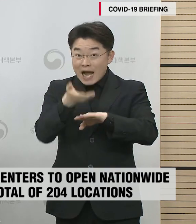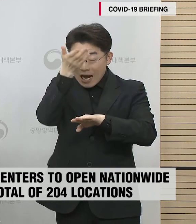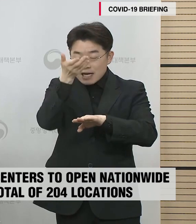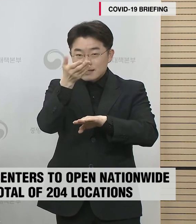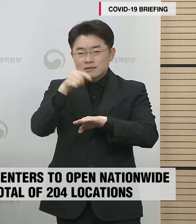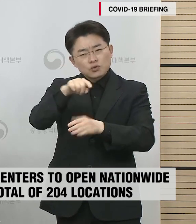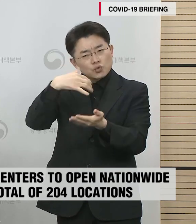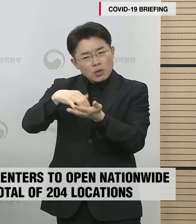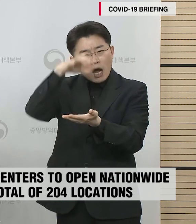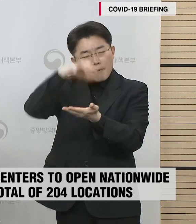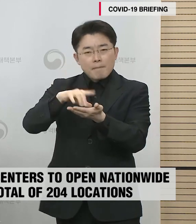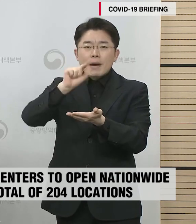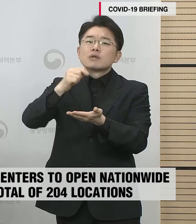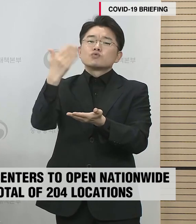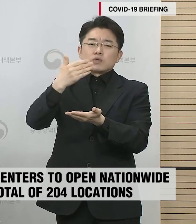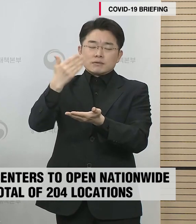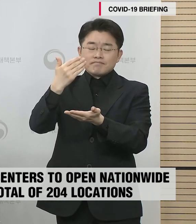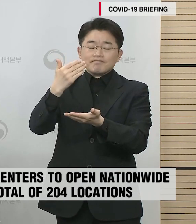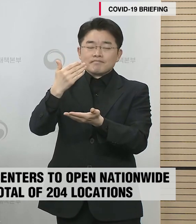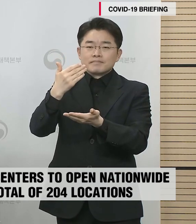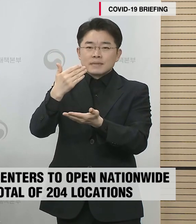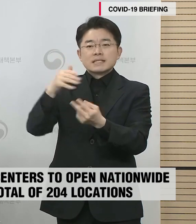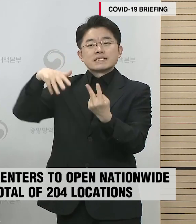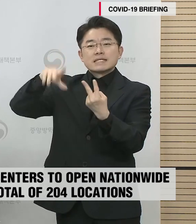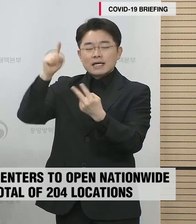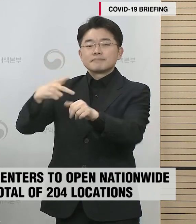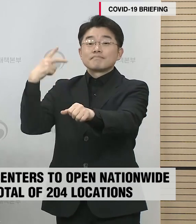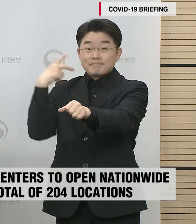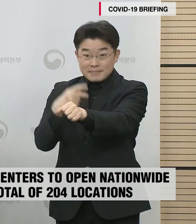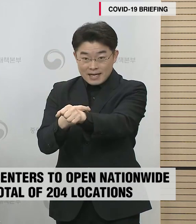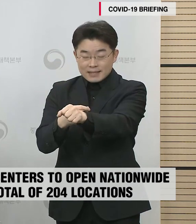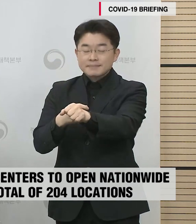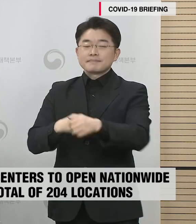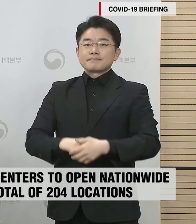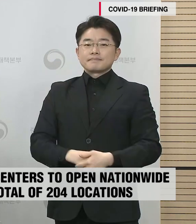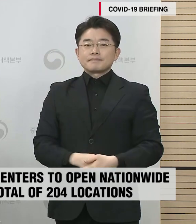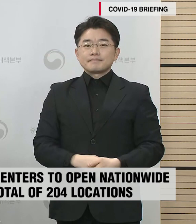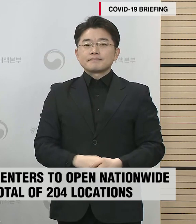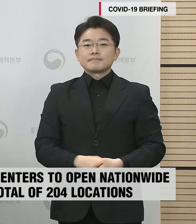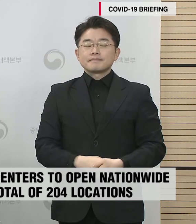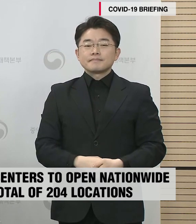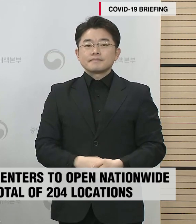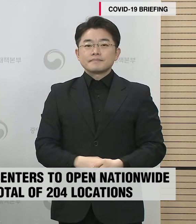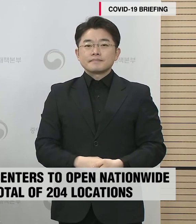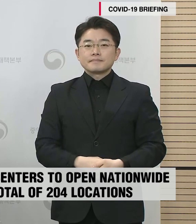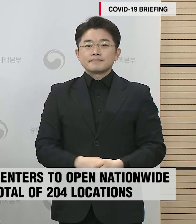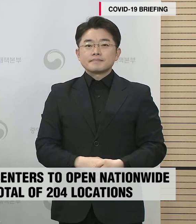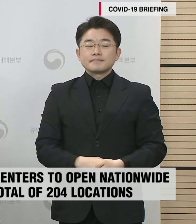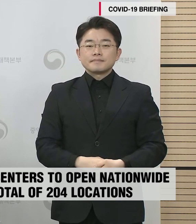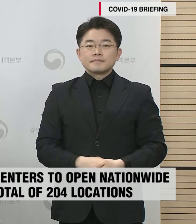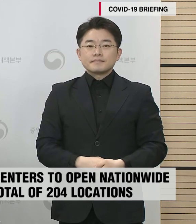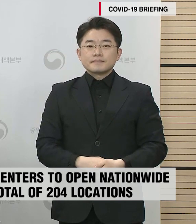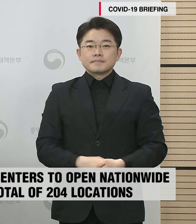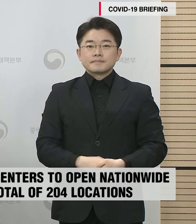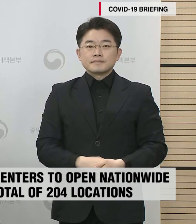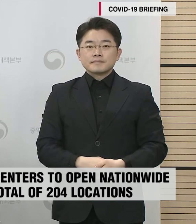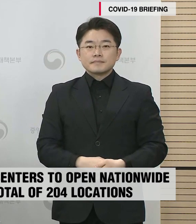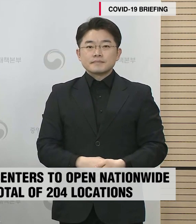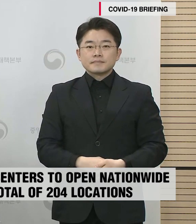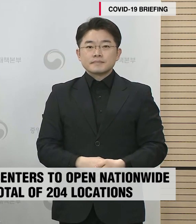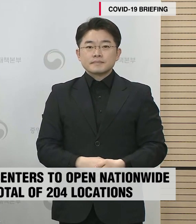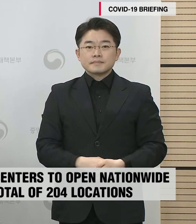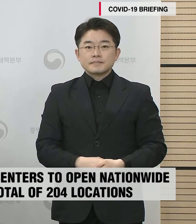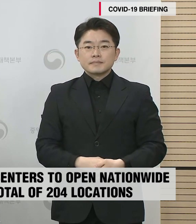dose vaccination, and we have seen that about 19,000 of them nationwide will receive